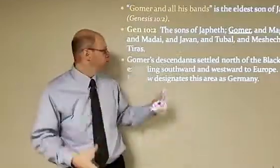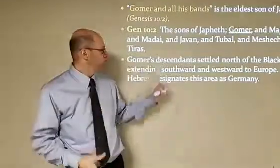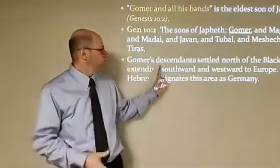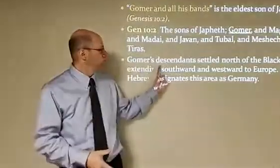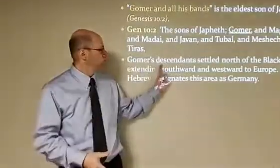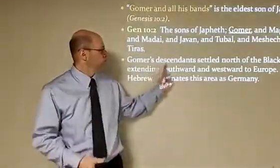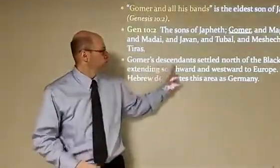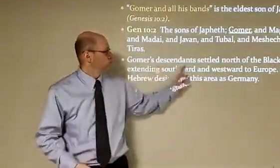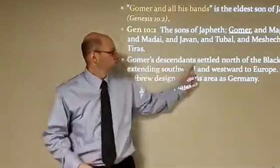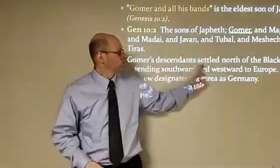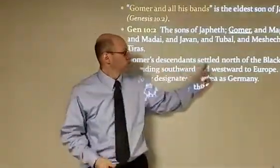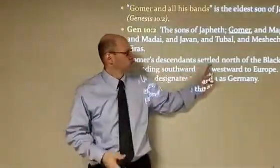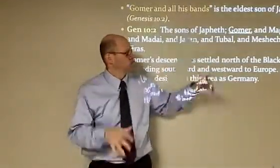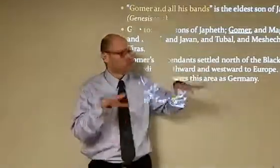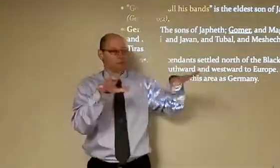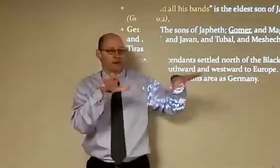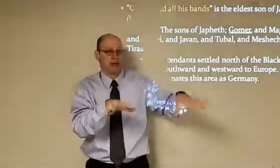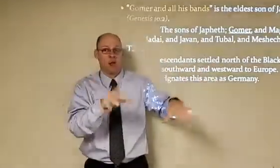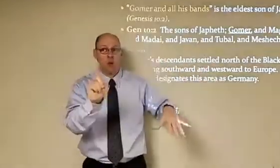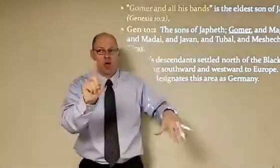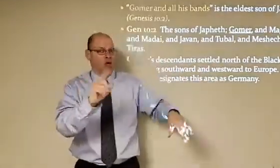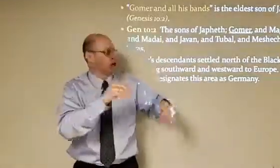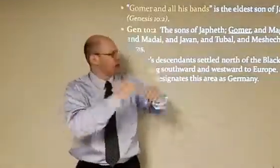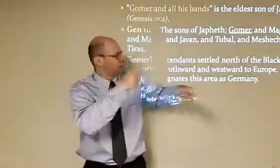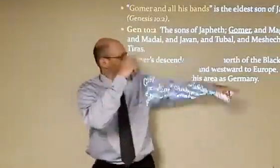settled north of the Black Sea.